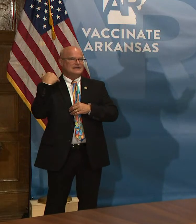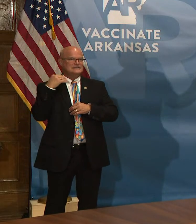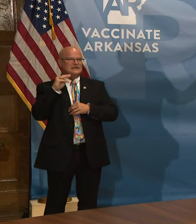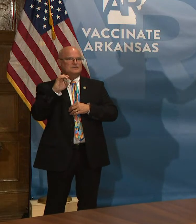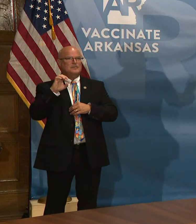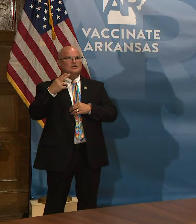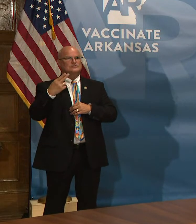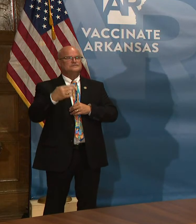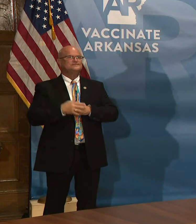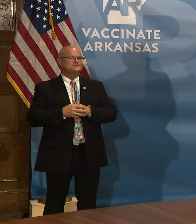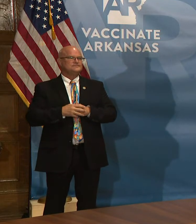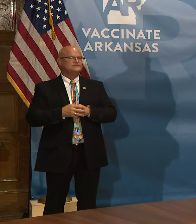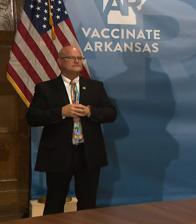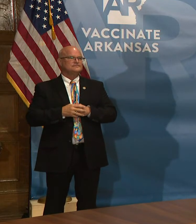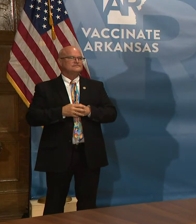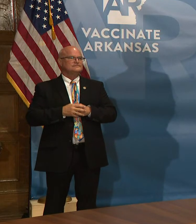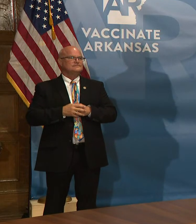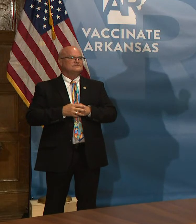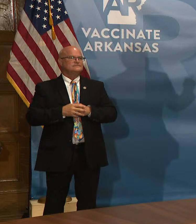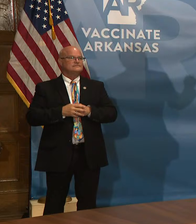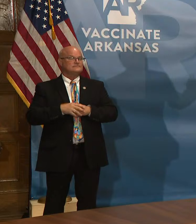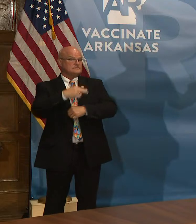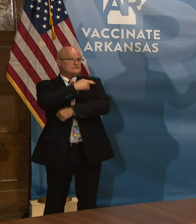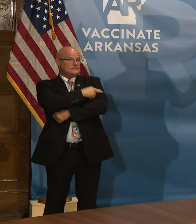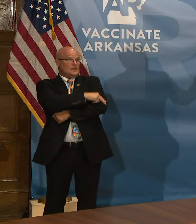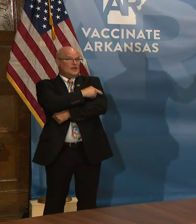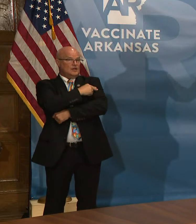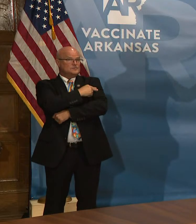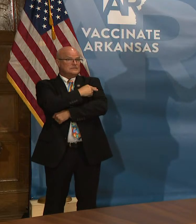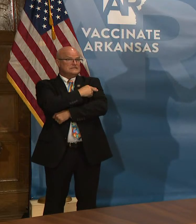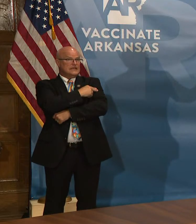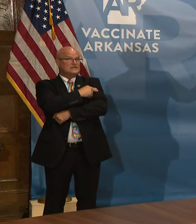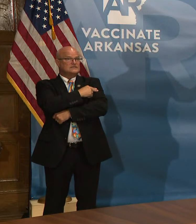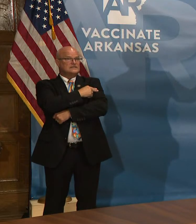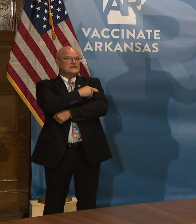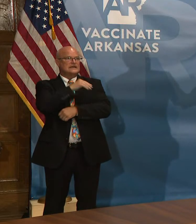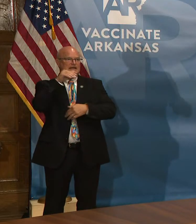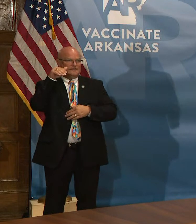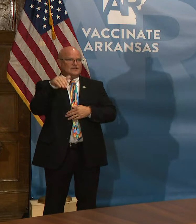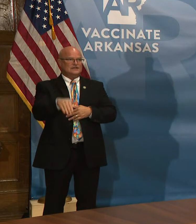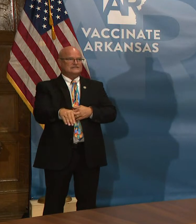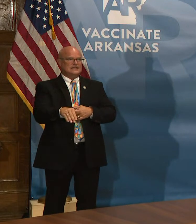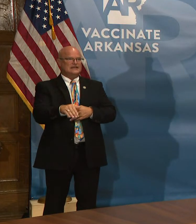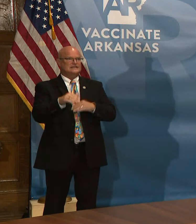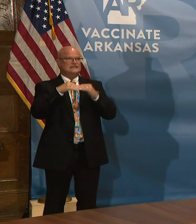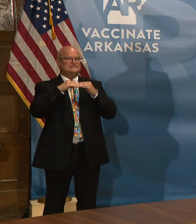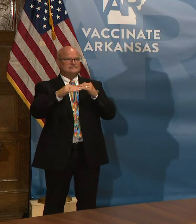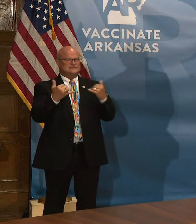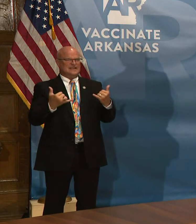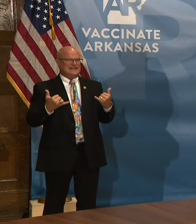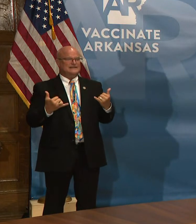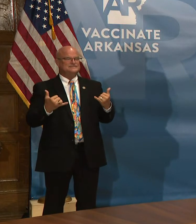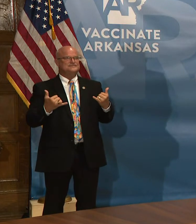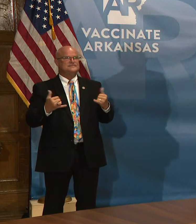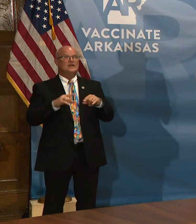last March. And then hospitalizations are down, flat